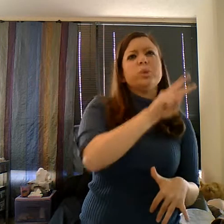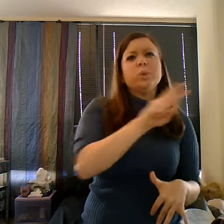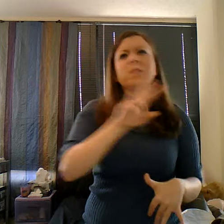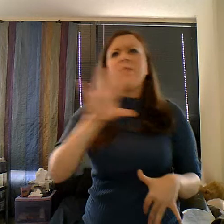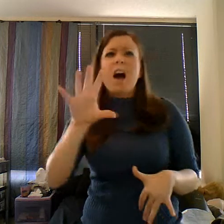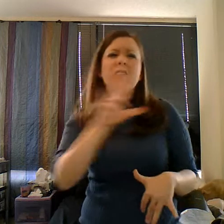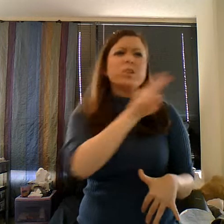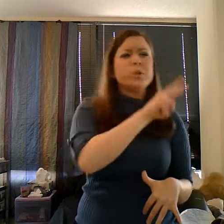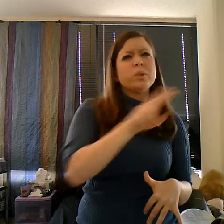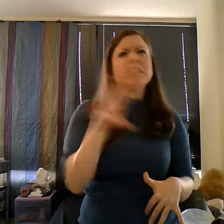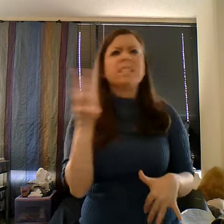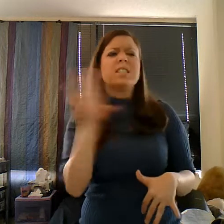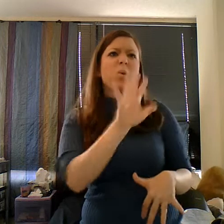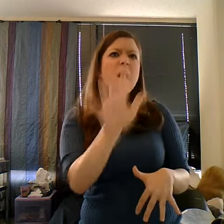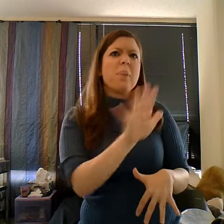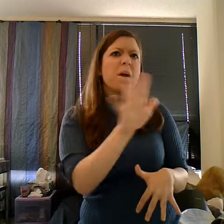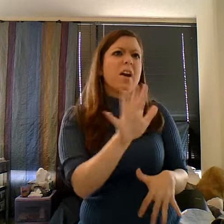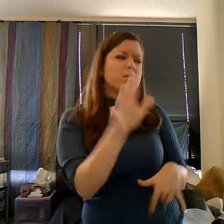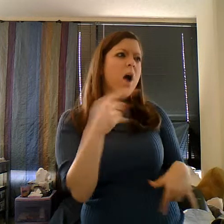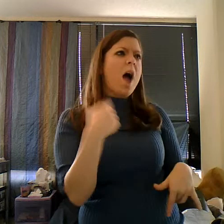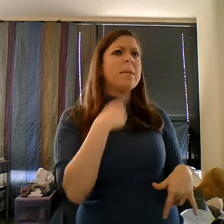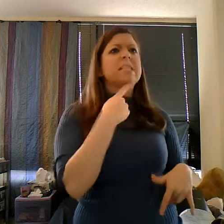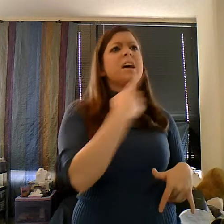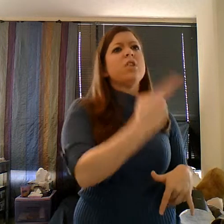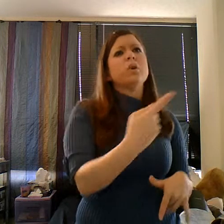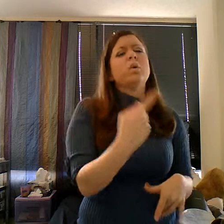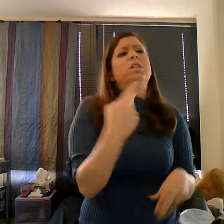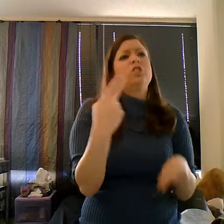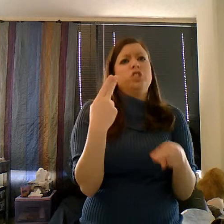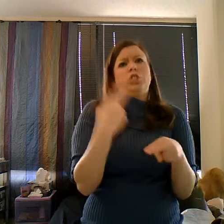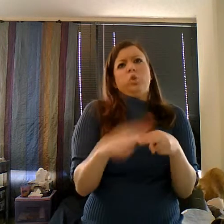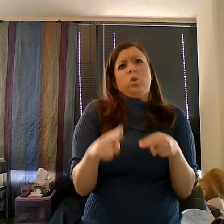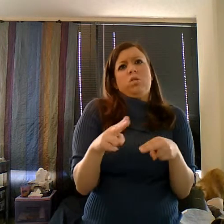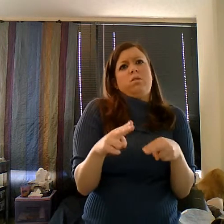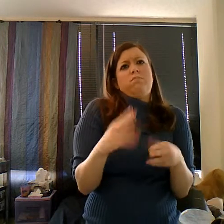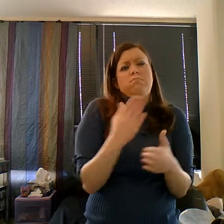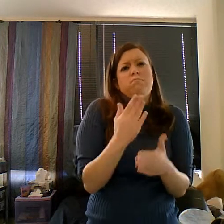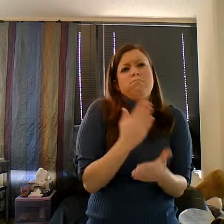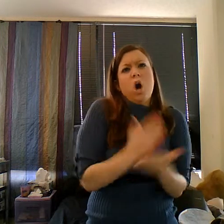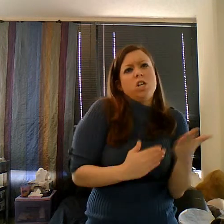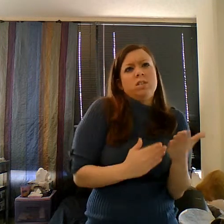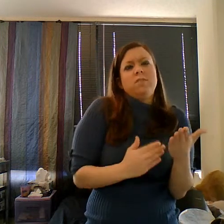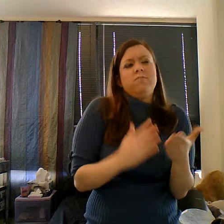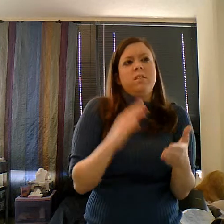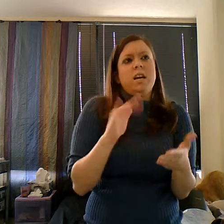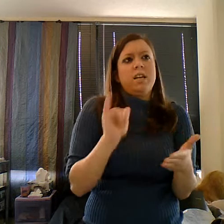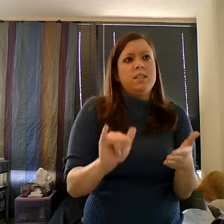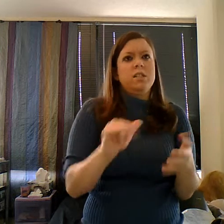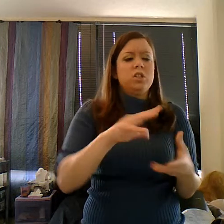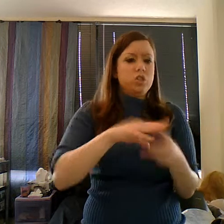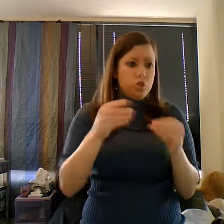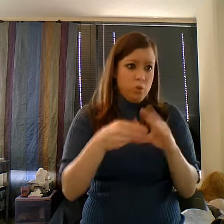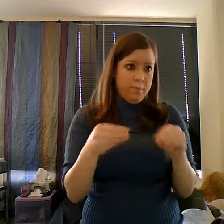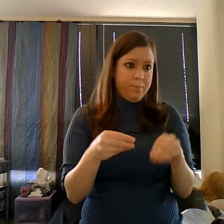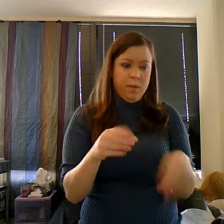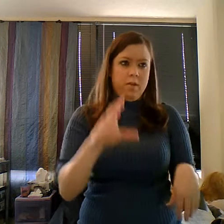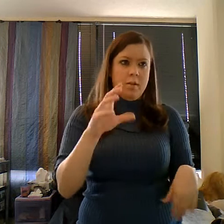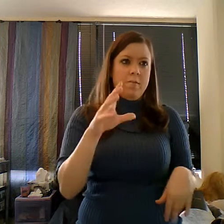have a clear picture in your head. Once upon a time, a long, long time ago, there was an old woman who had a cat. Well, one day she